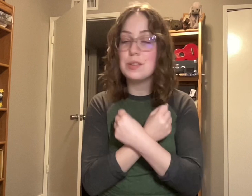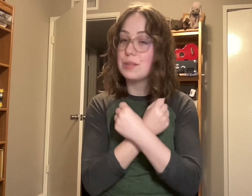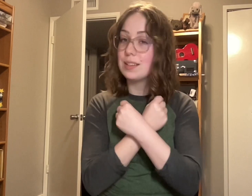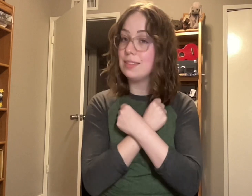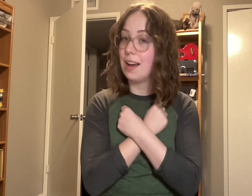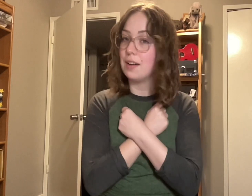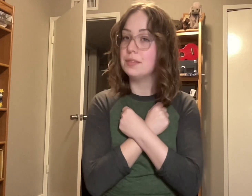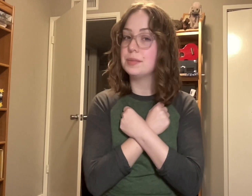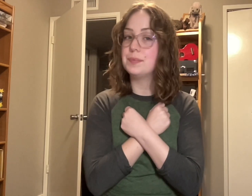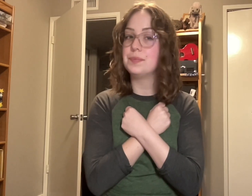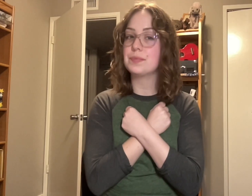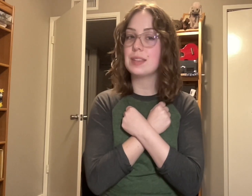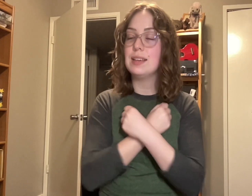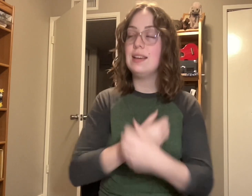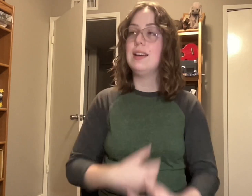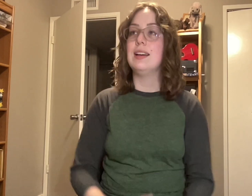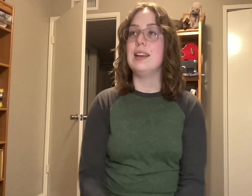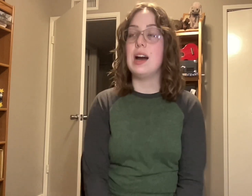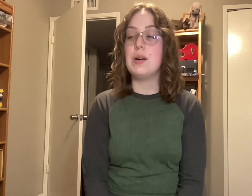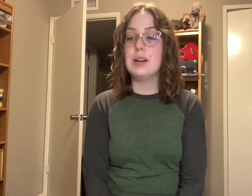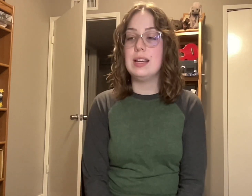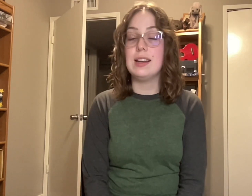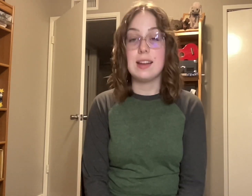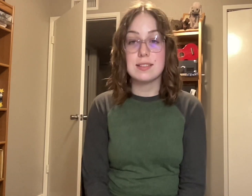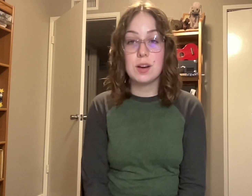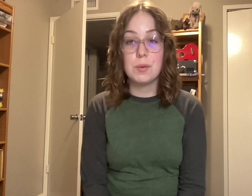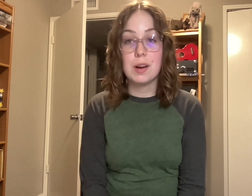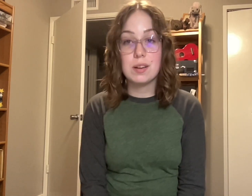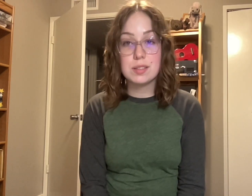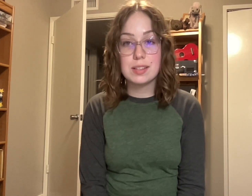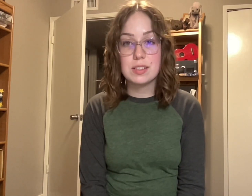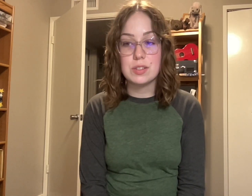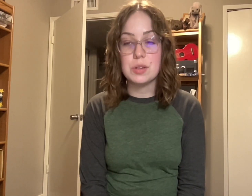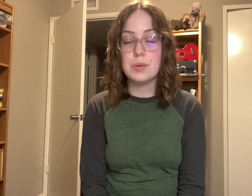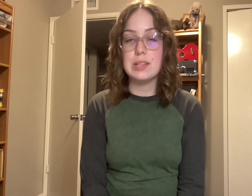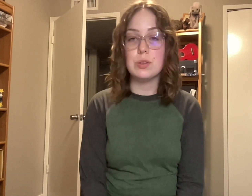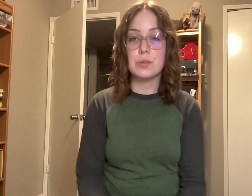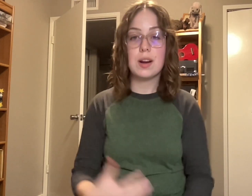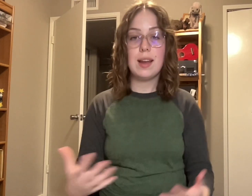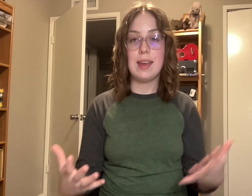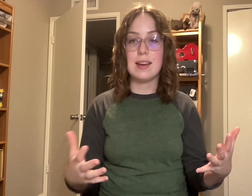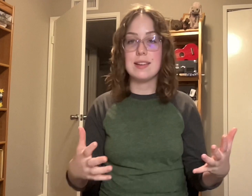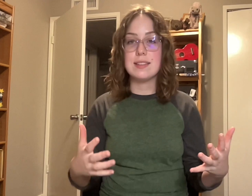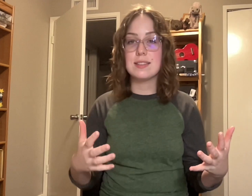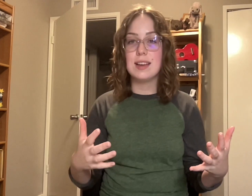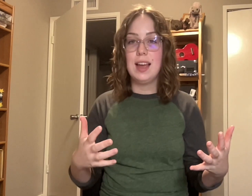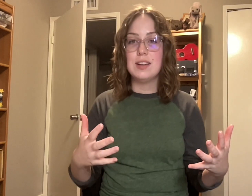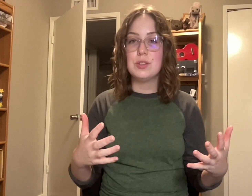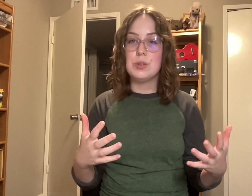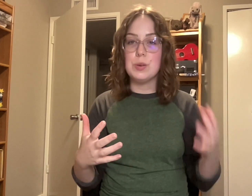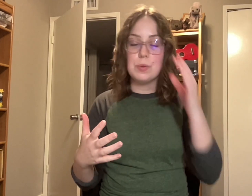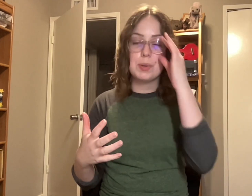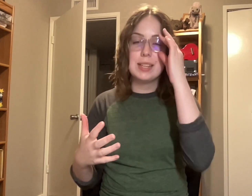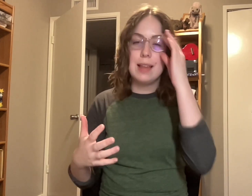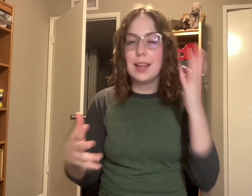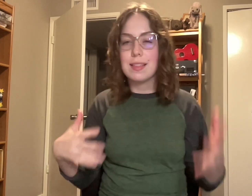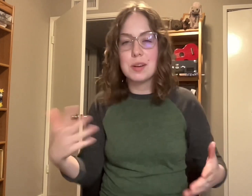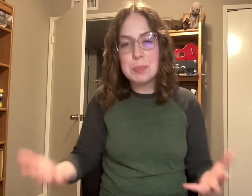to love. Now in ASL, what we also like to do is use our hands to pretend like they're